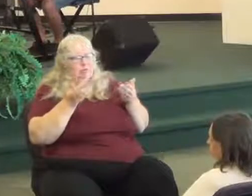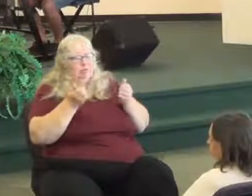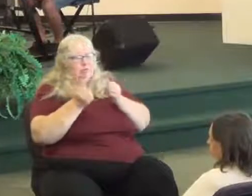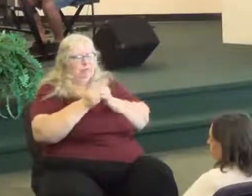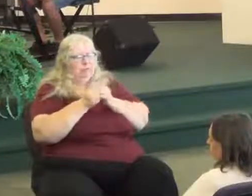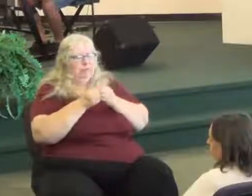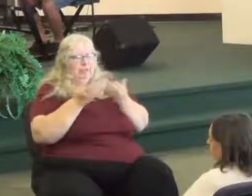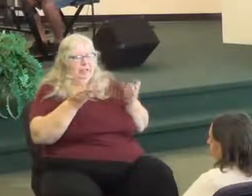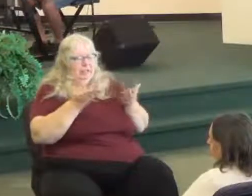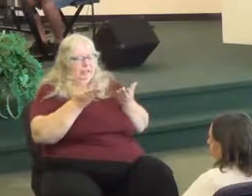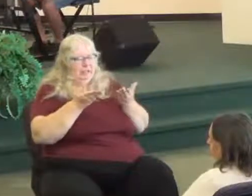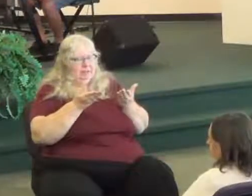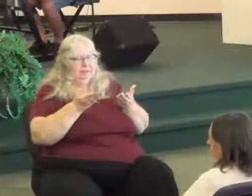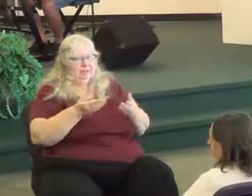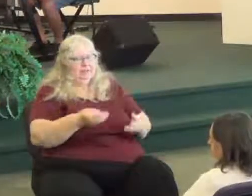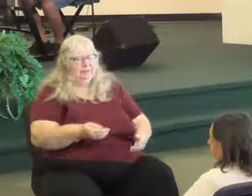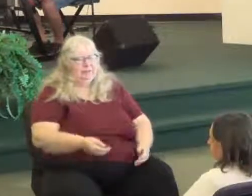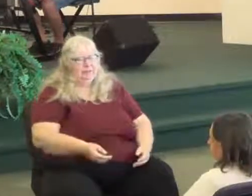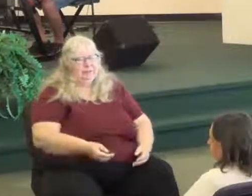And